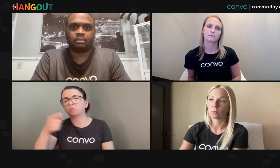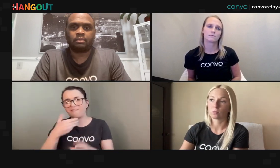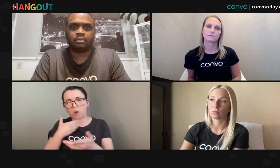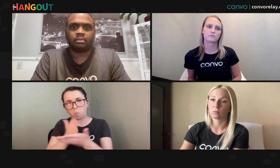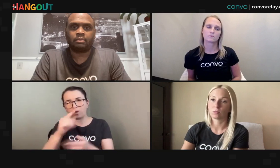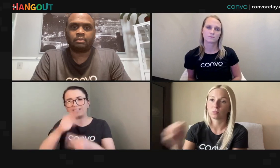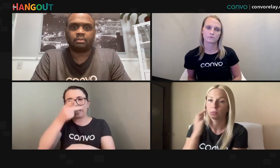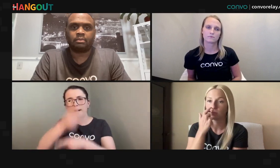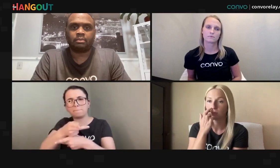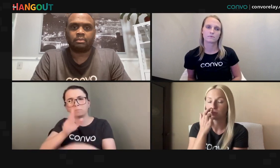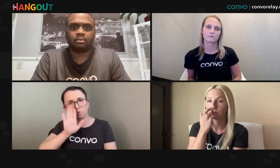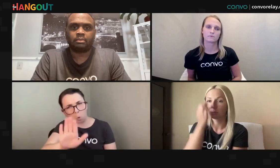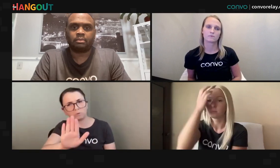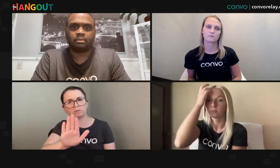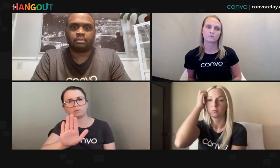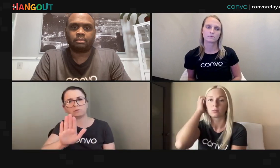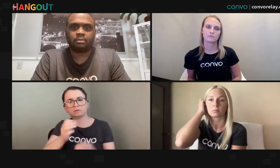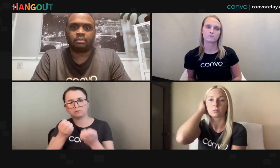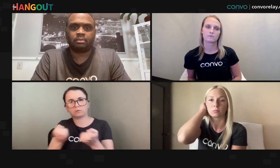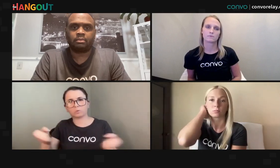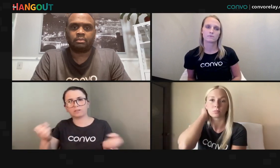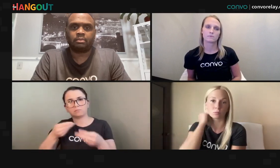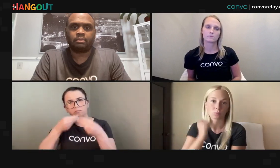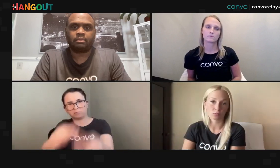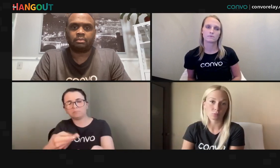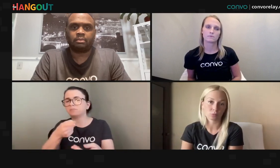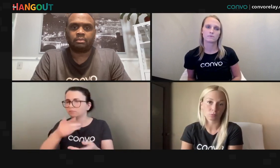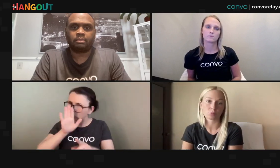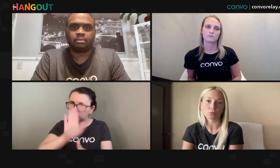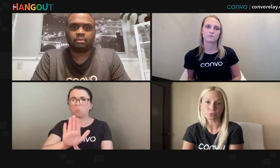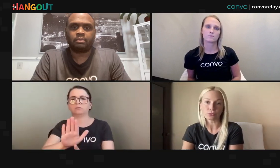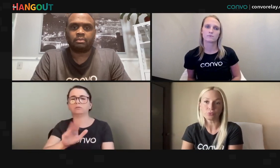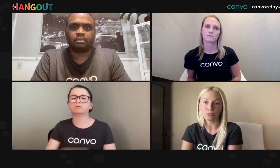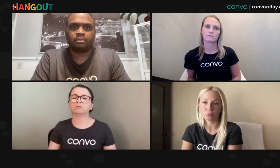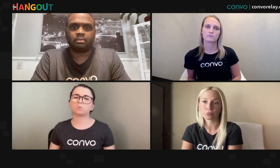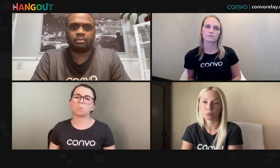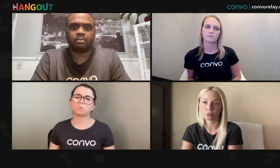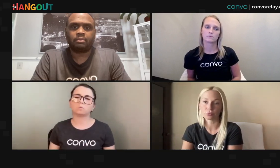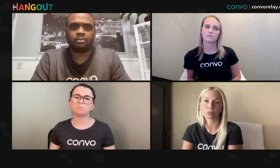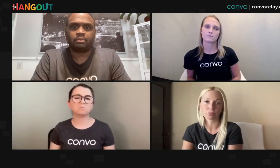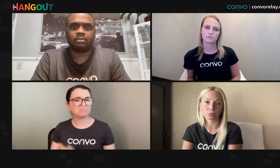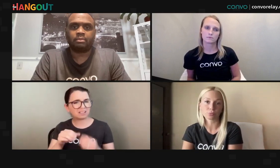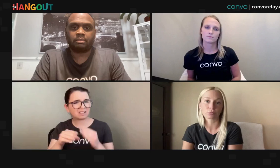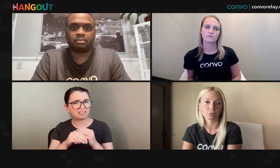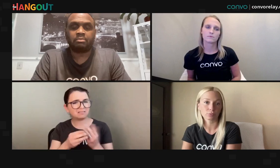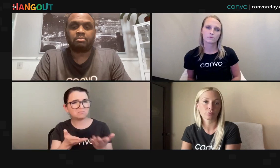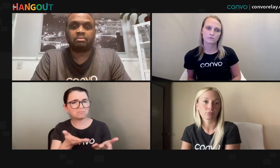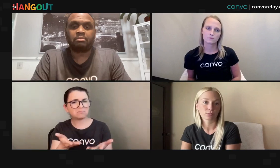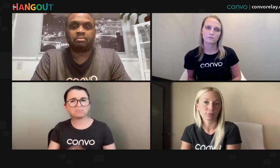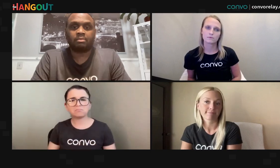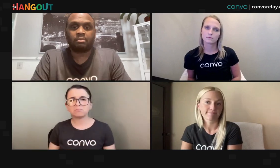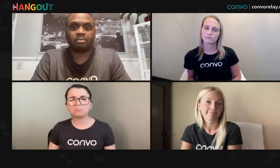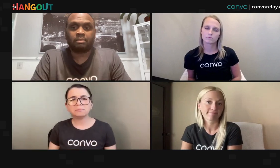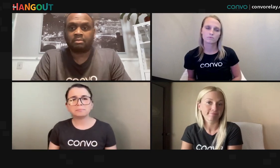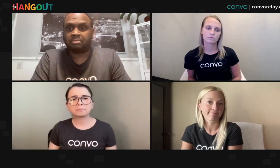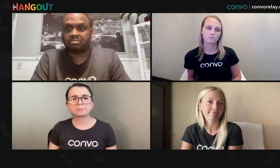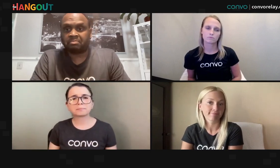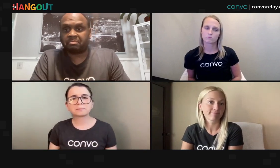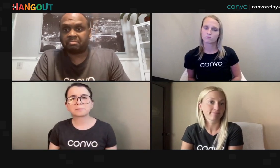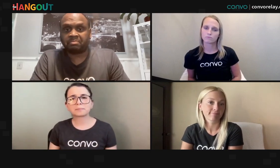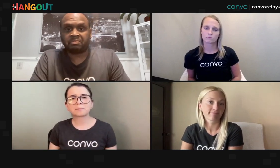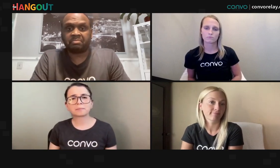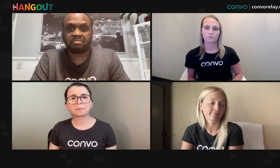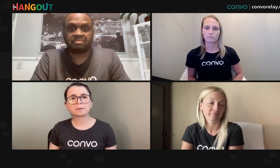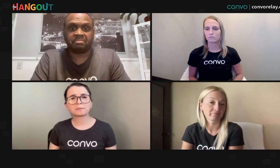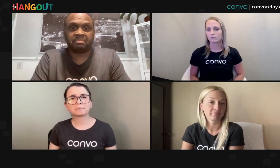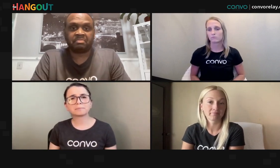the FCC doesn't have anything specifically about devices being taken away. So you can keep the equipment. It's yours. Does anyone else